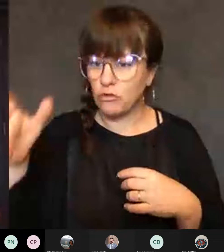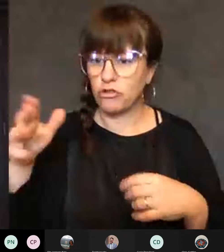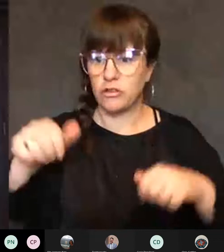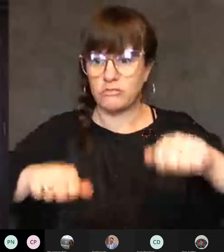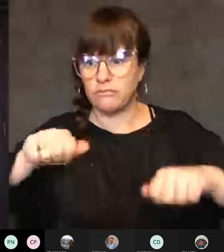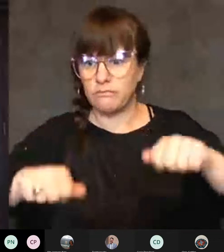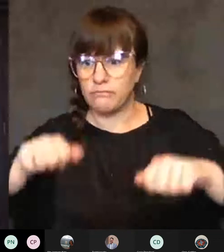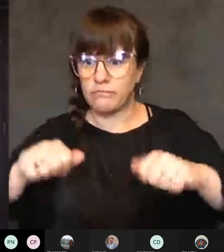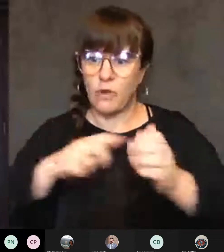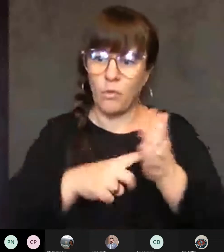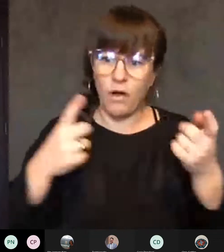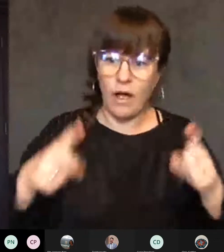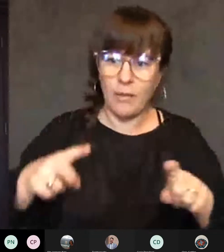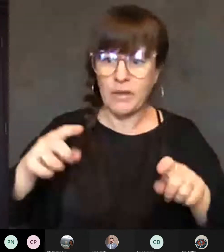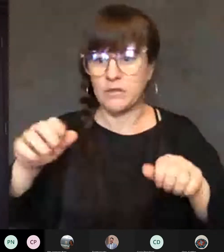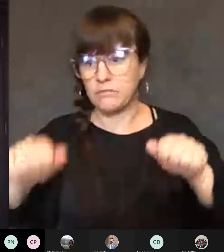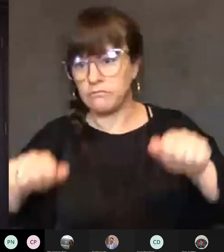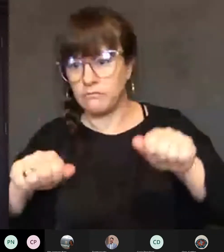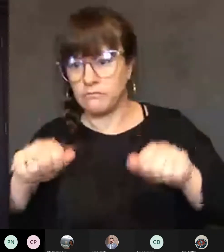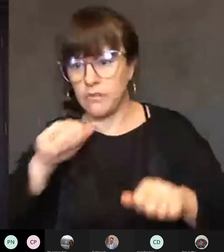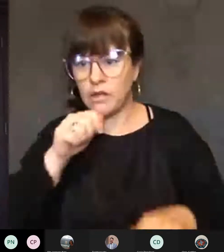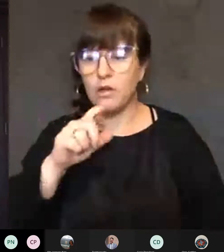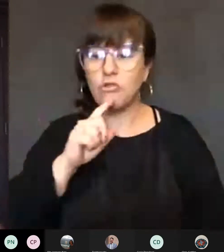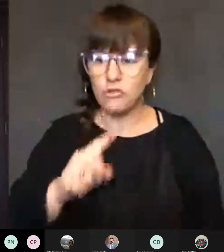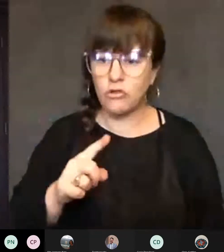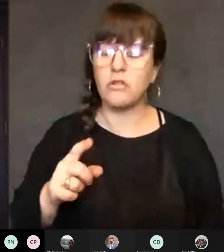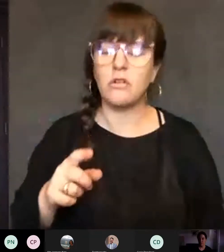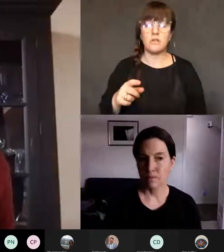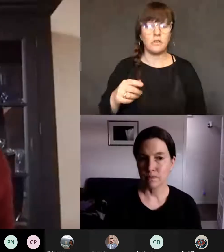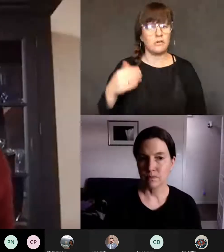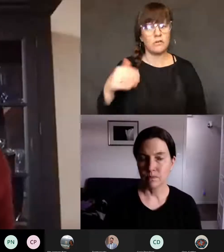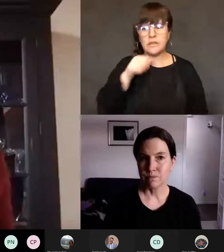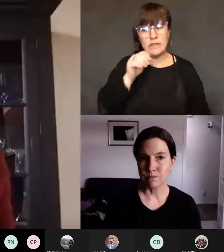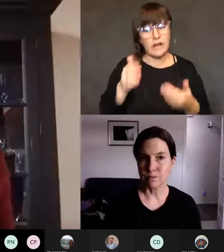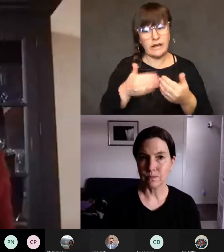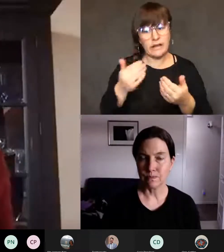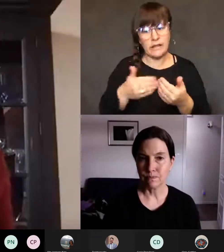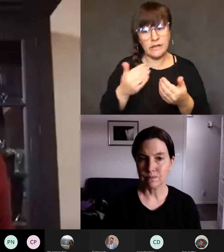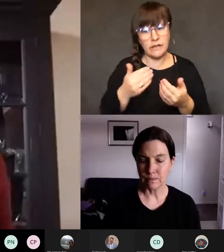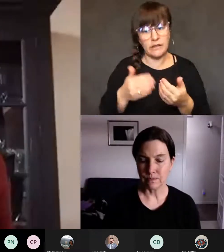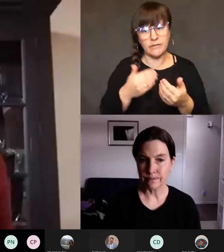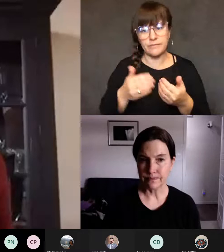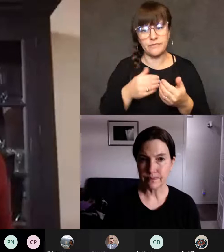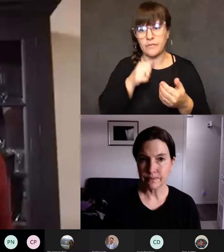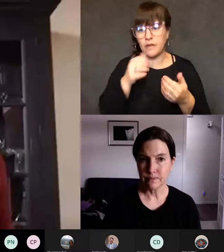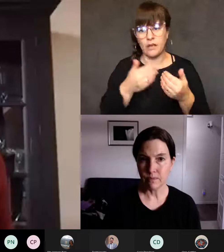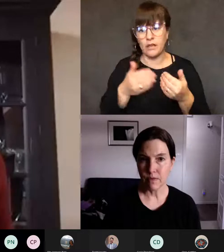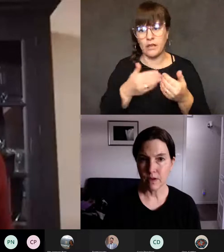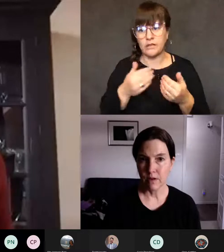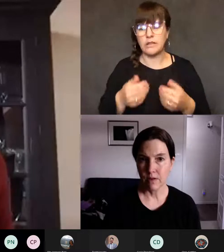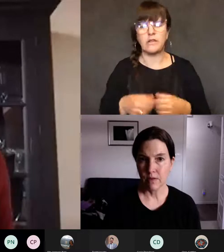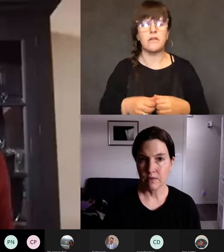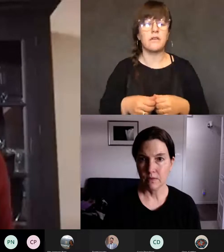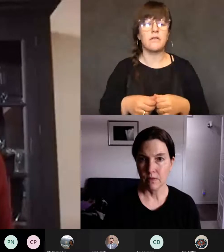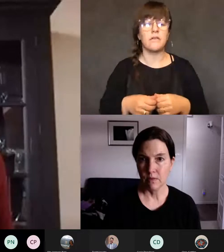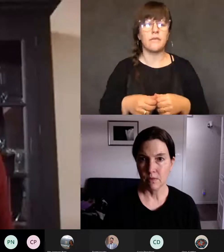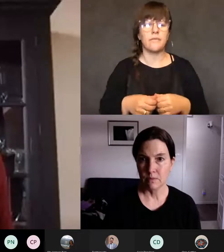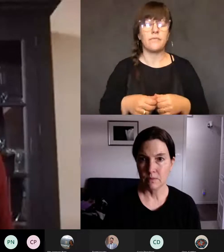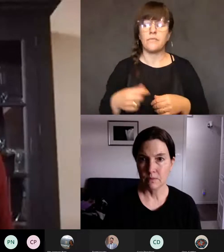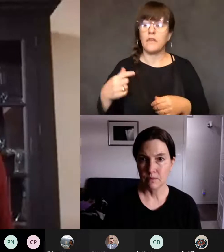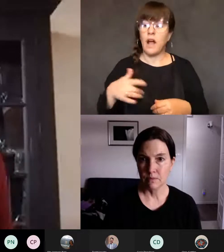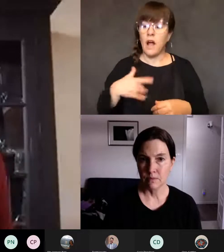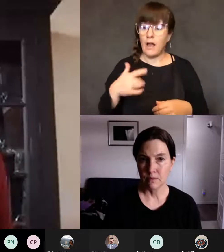So I just want to say this in regard to our declaration of financial emergency. I think that we are